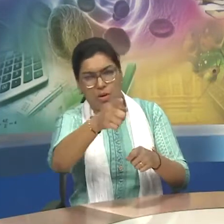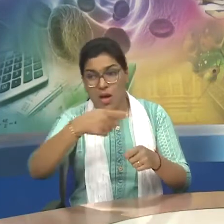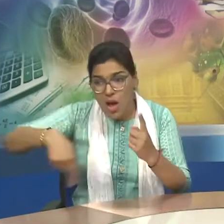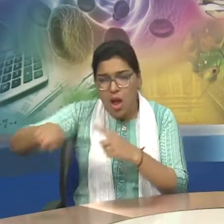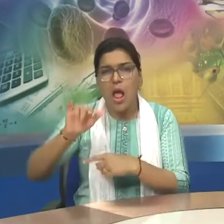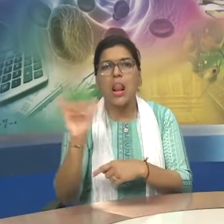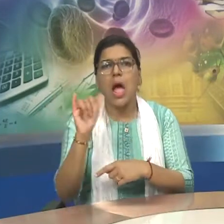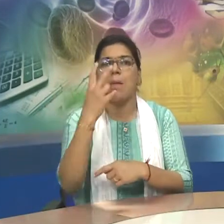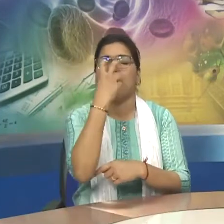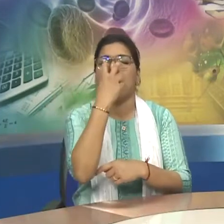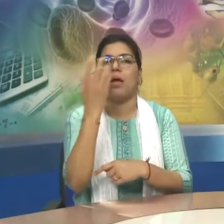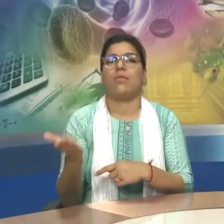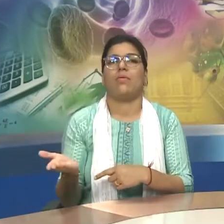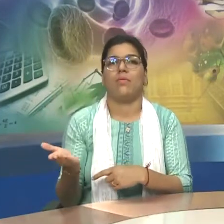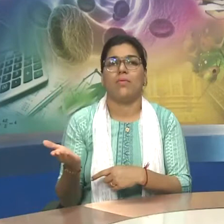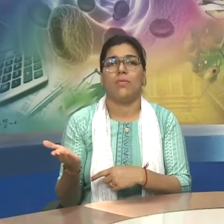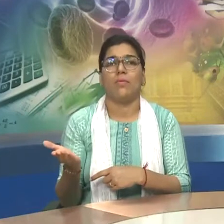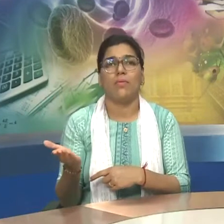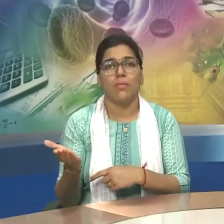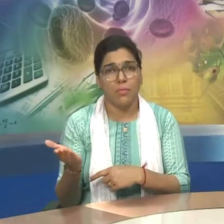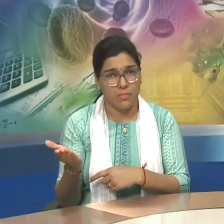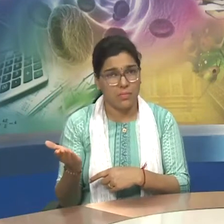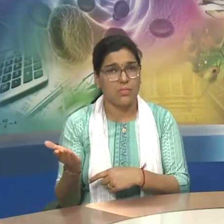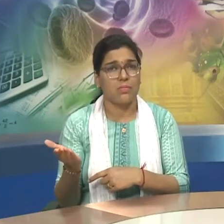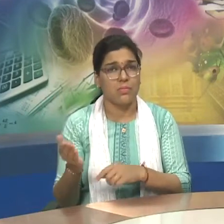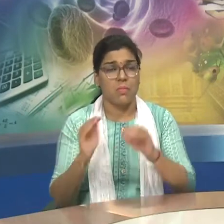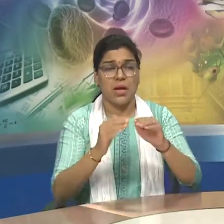tasks do not have